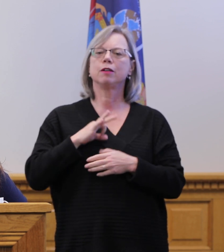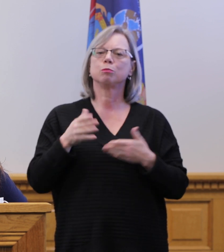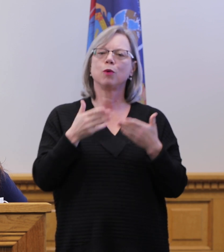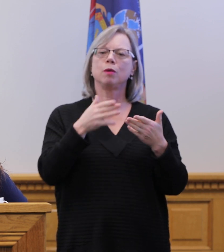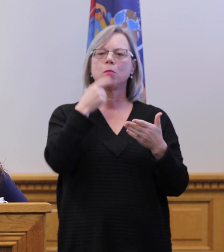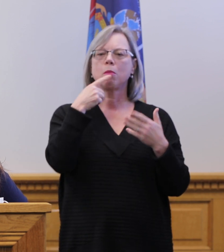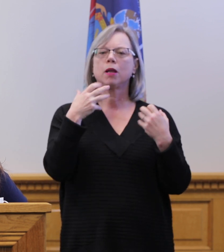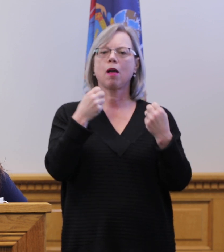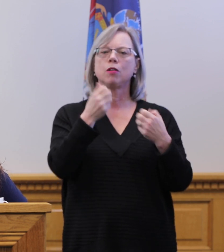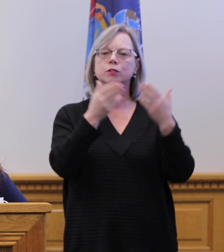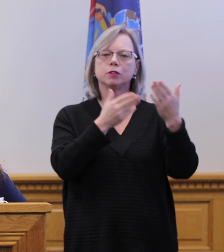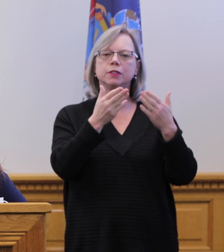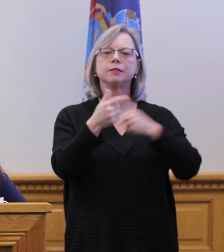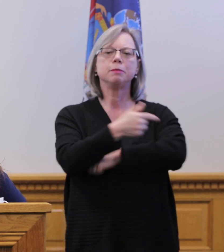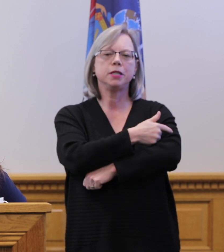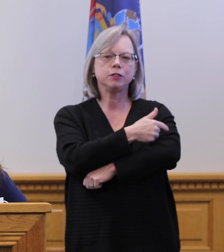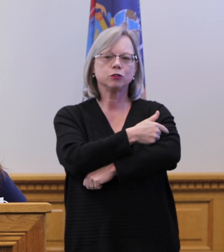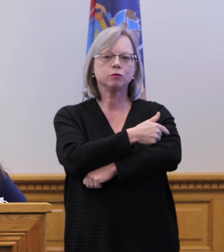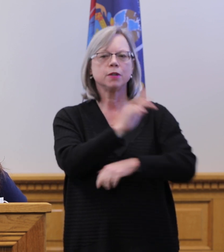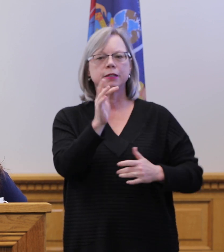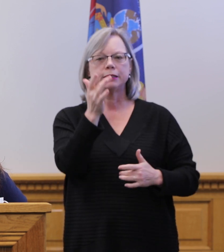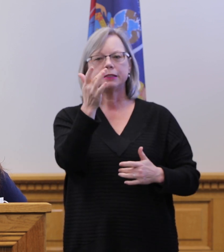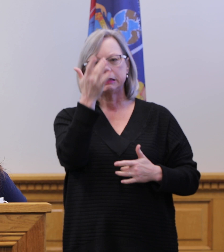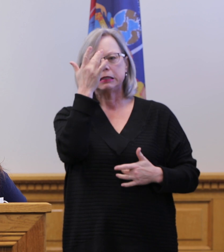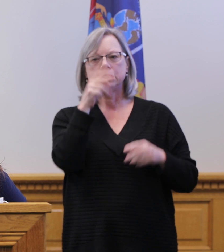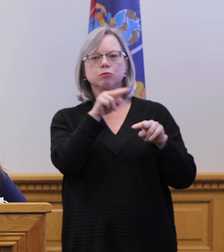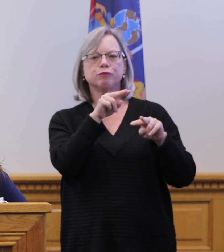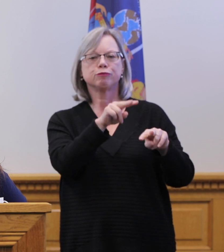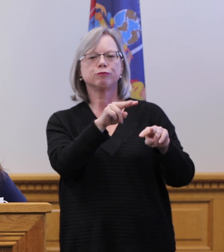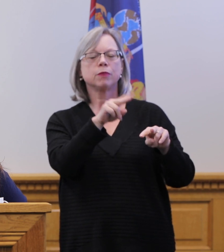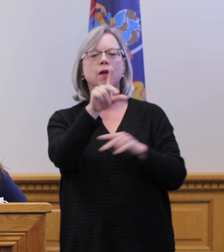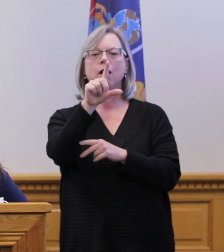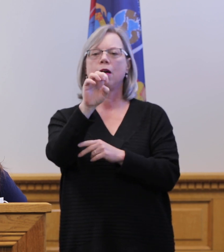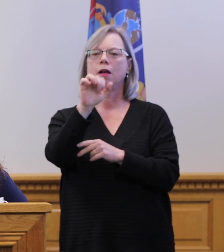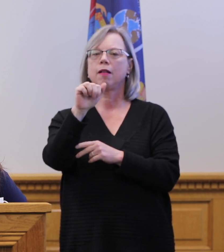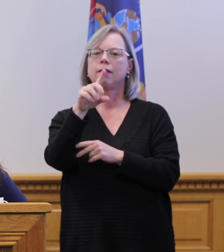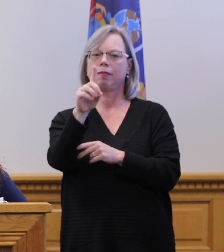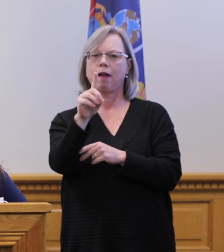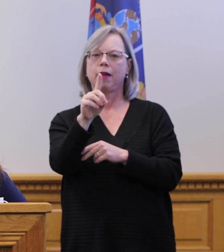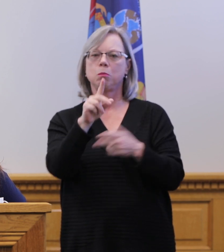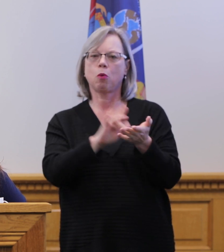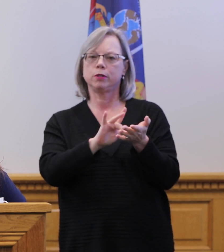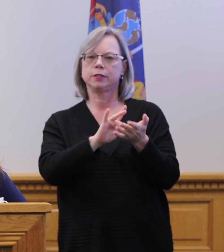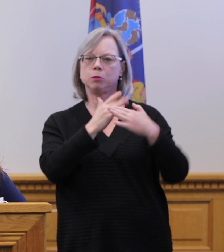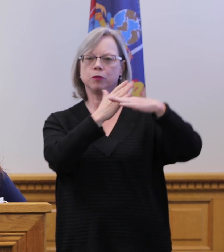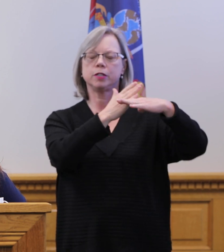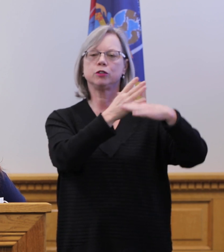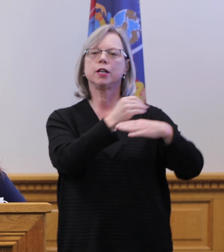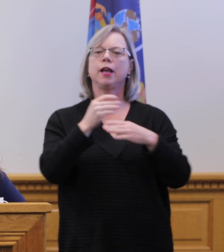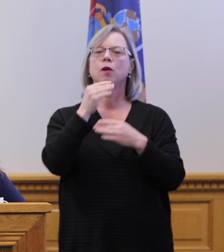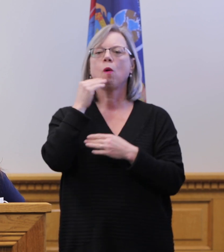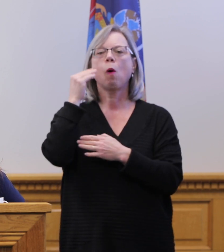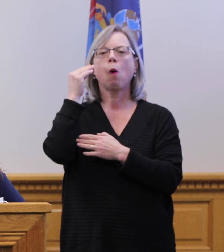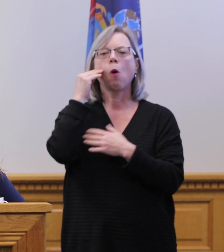disease surveillance, lead poisoning prevention, and home-based health care to residents of Oswego County through programs such as